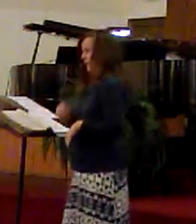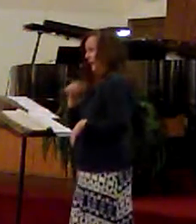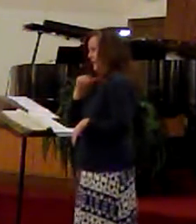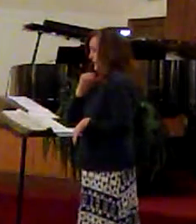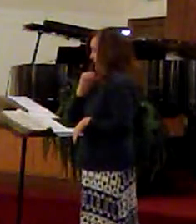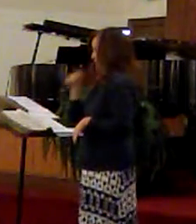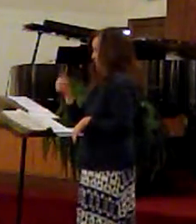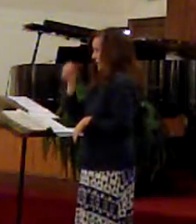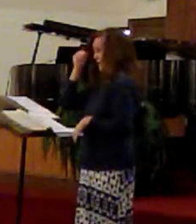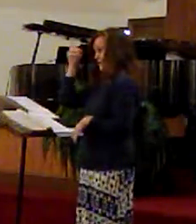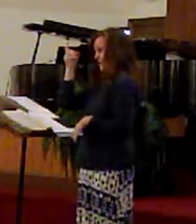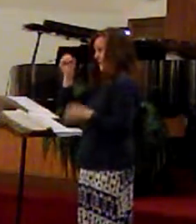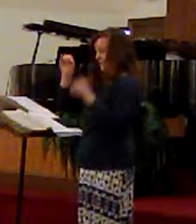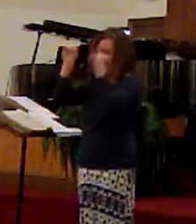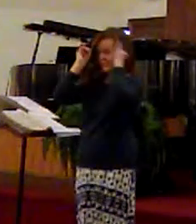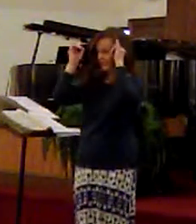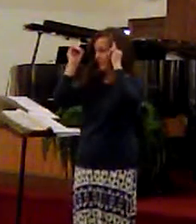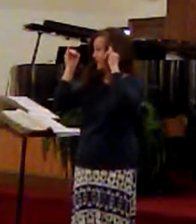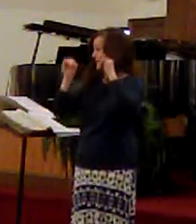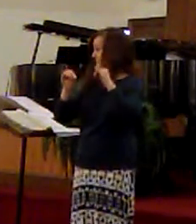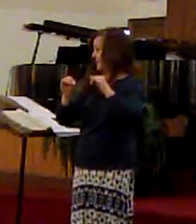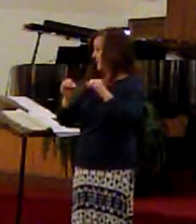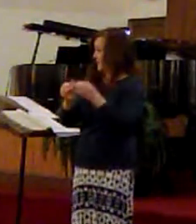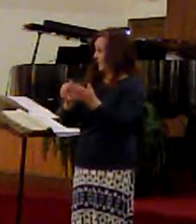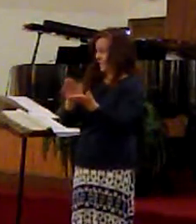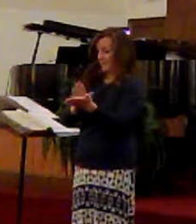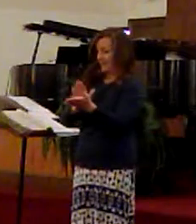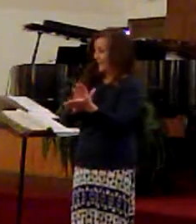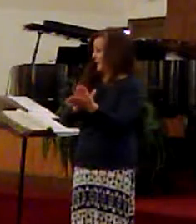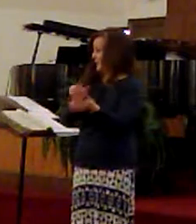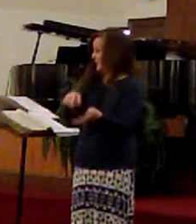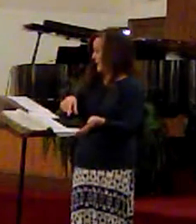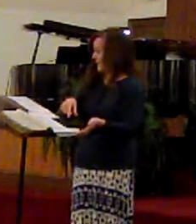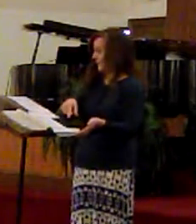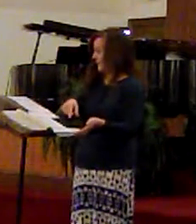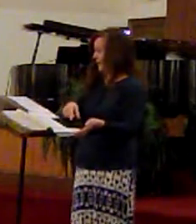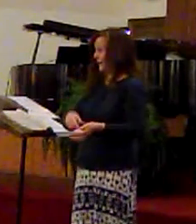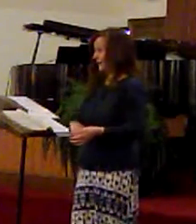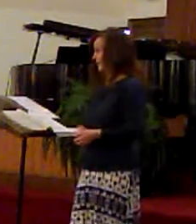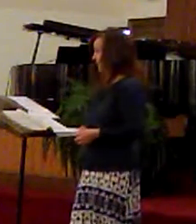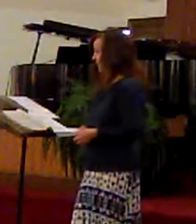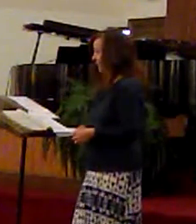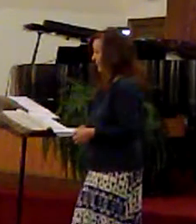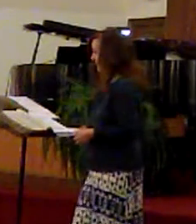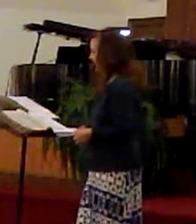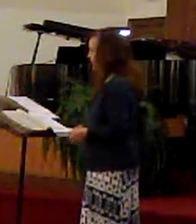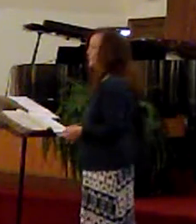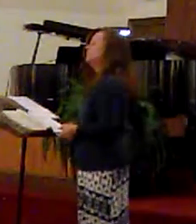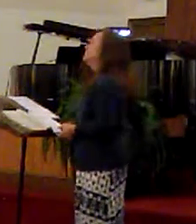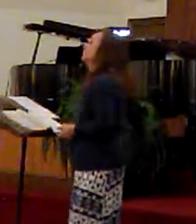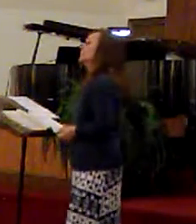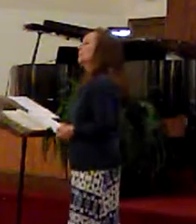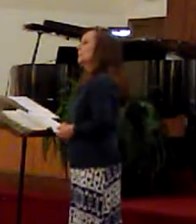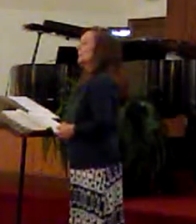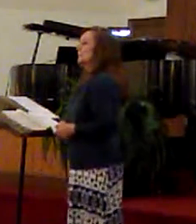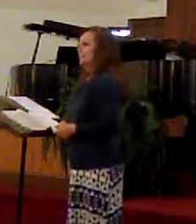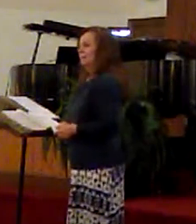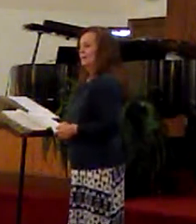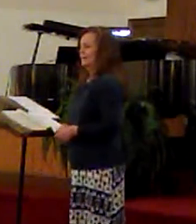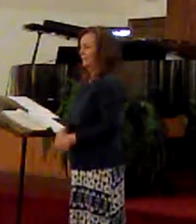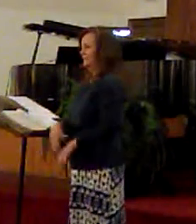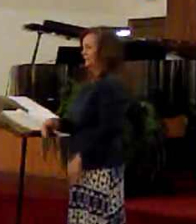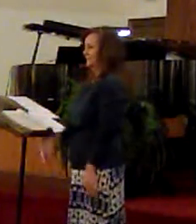I mean, they'll write the instructions like you are a teacher, you know, and you should understand all things, right?